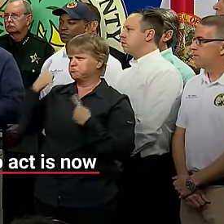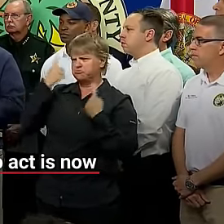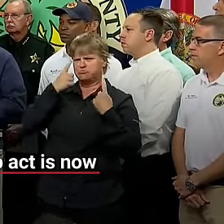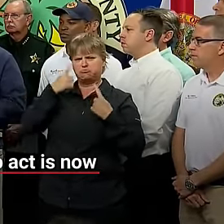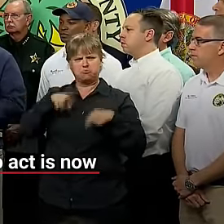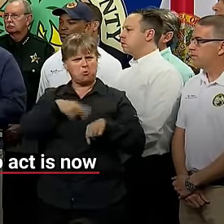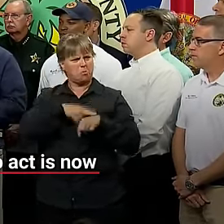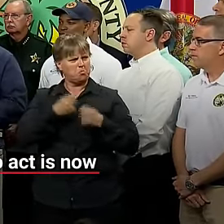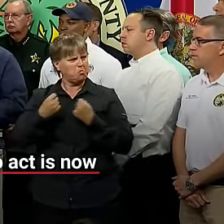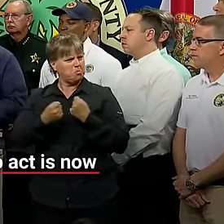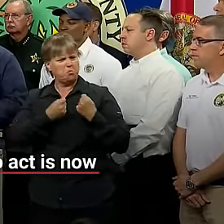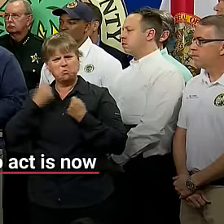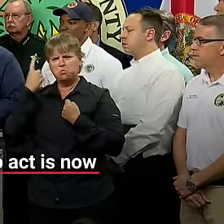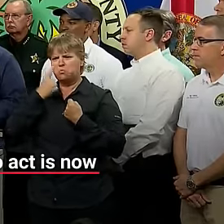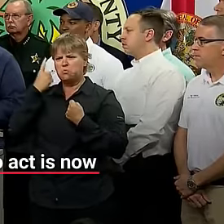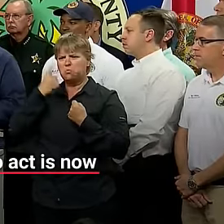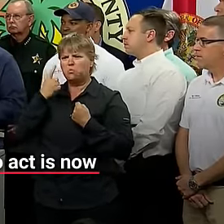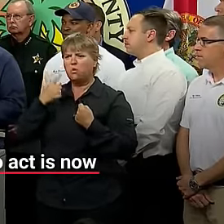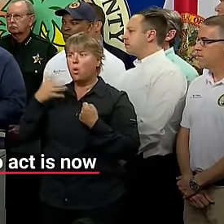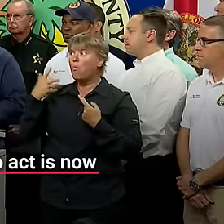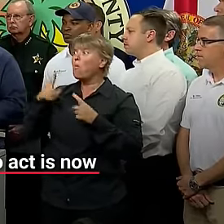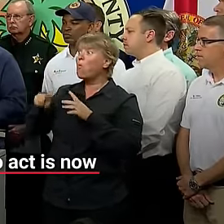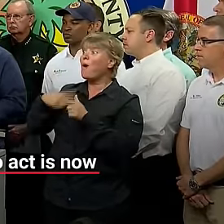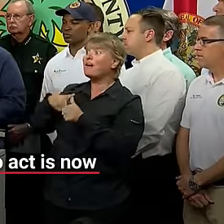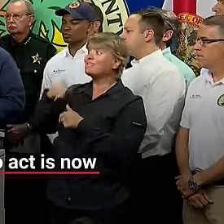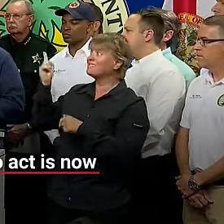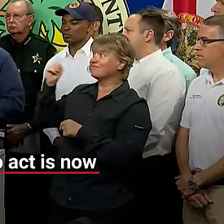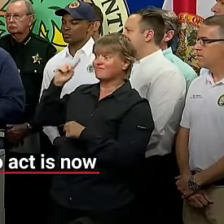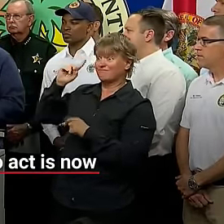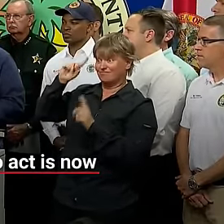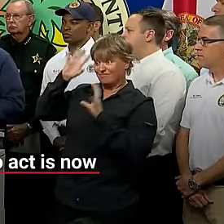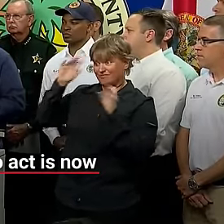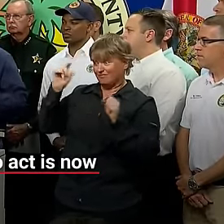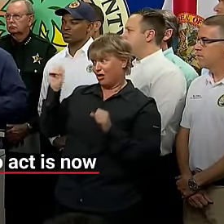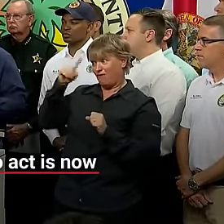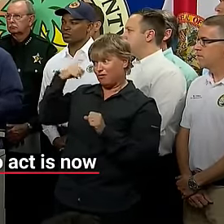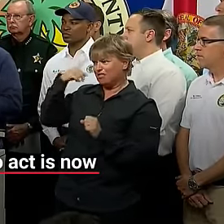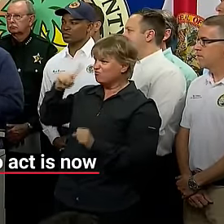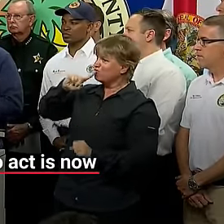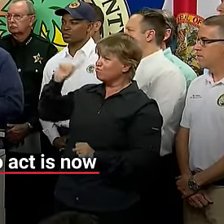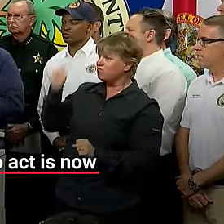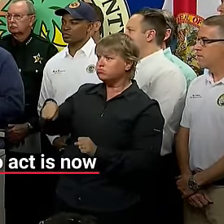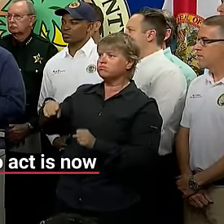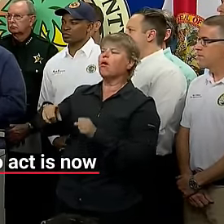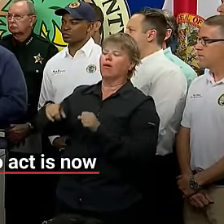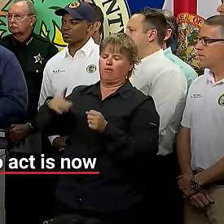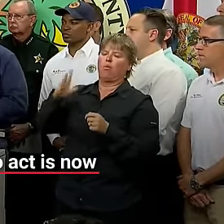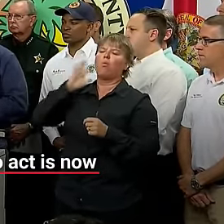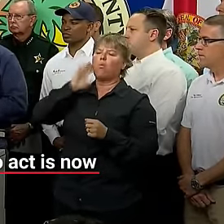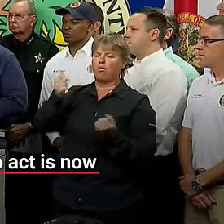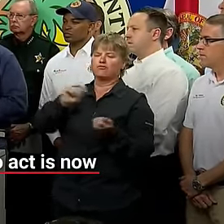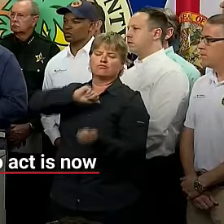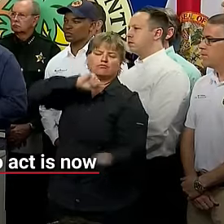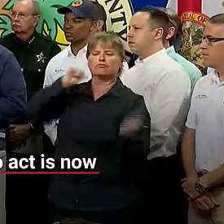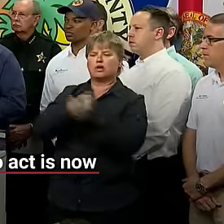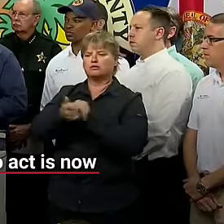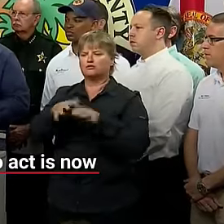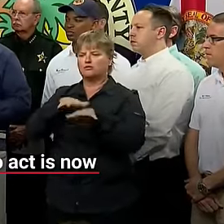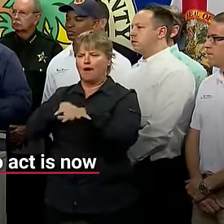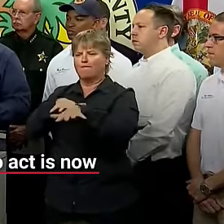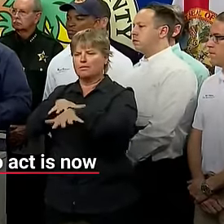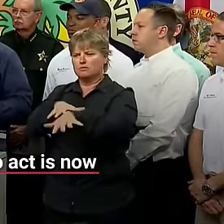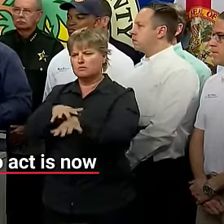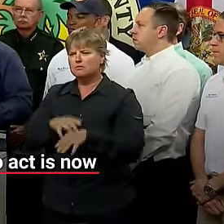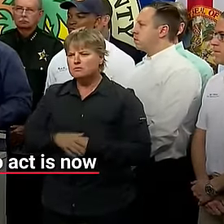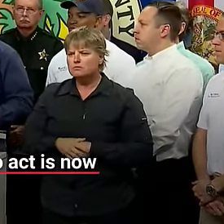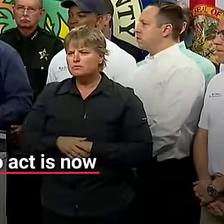orders come down for evacuation, you know, that, of course, will change. But I think it's also important, and I was talking to the county officials here in Palm Beach County, you